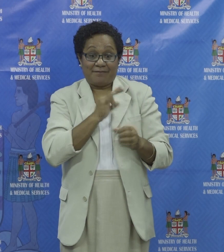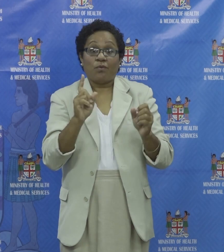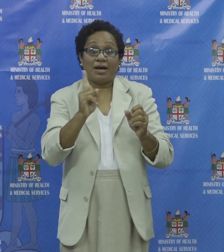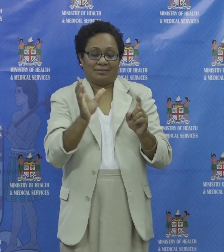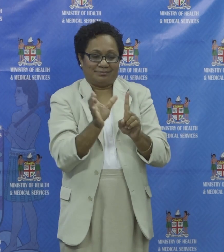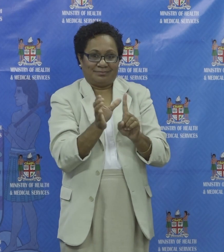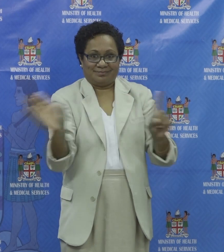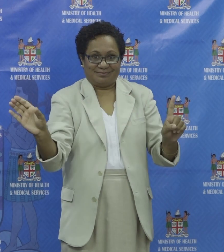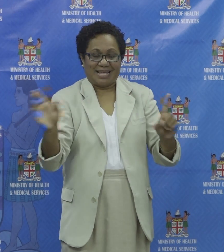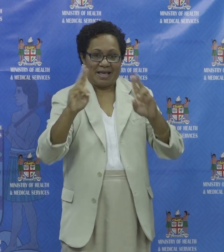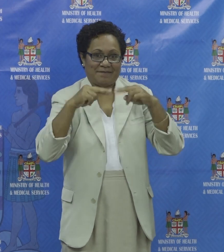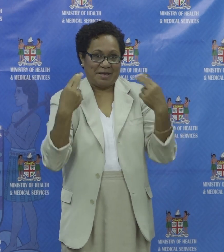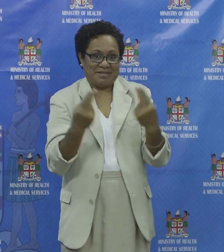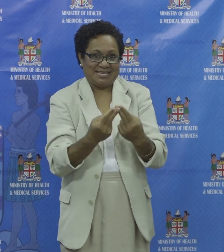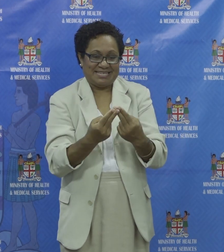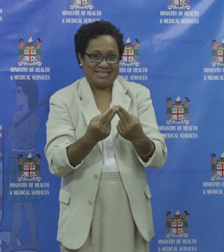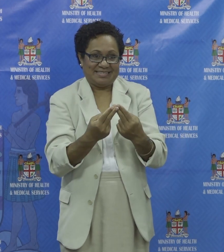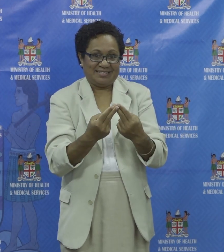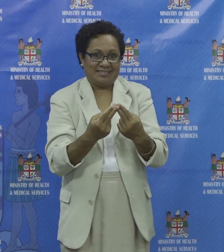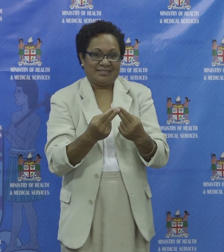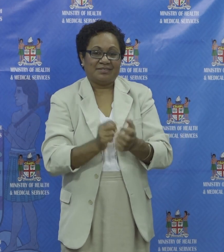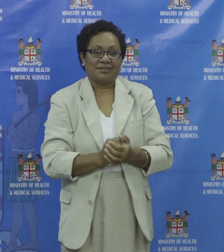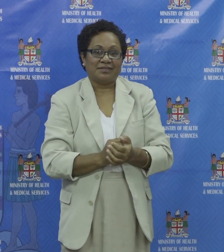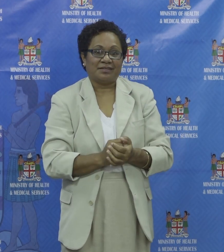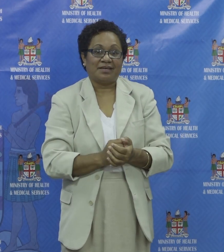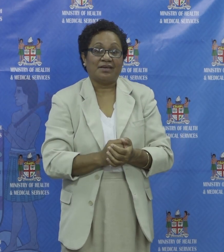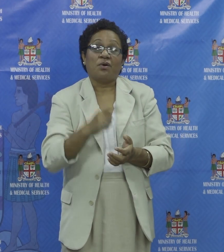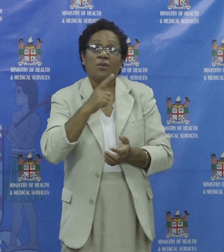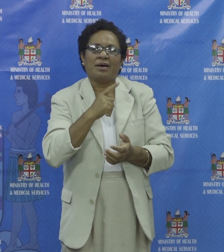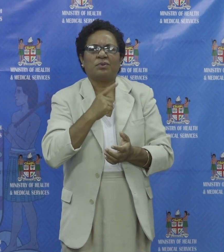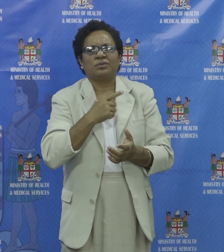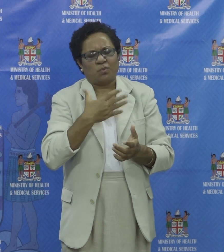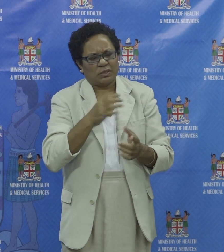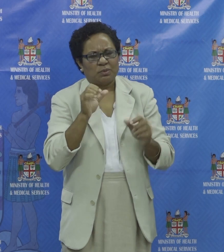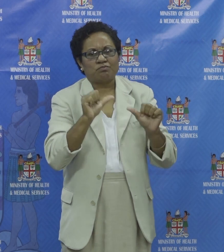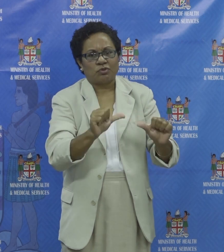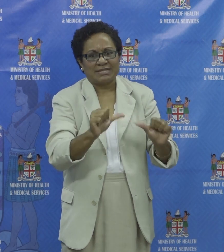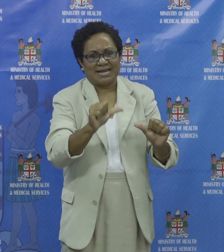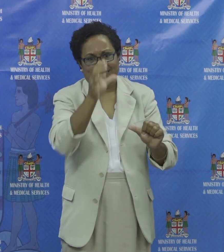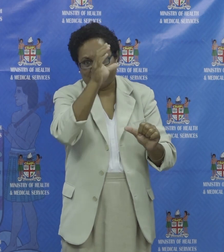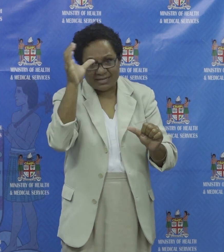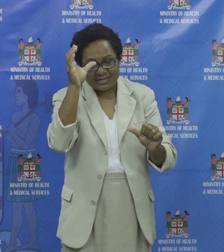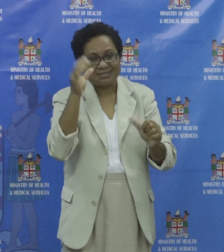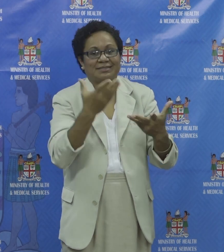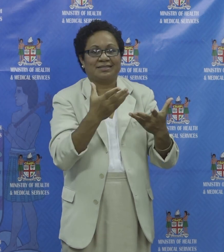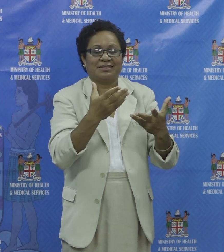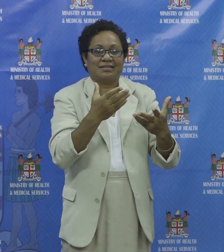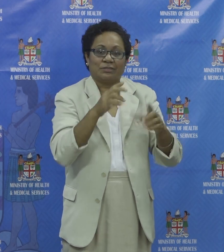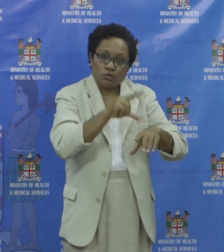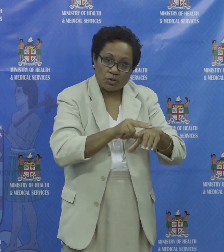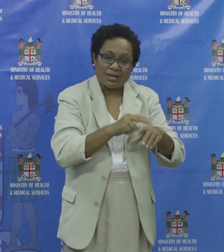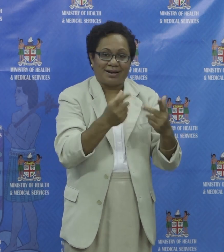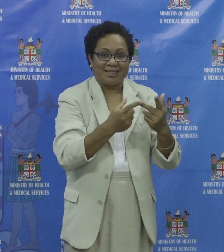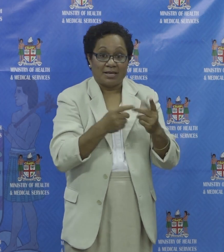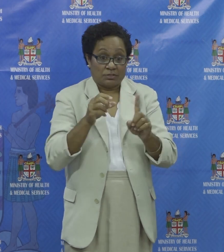end, and in order to safeguard our essential health services. This staff had been working within a